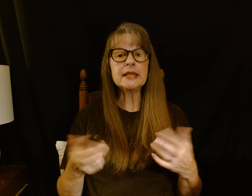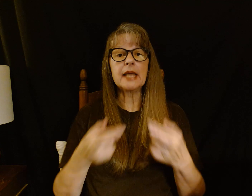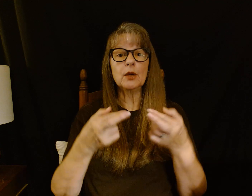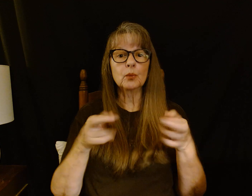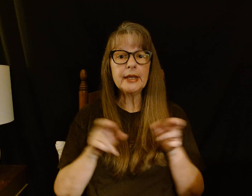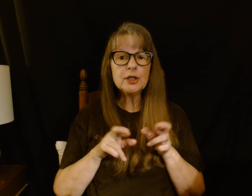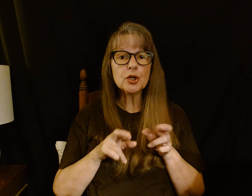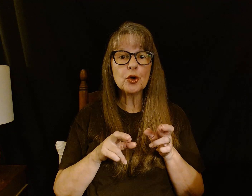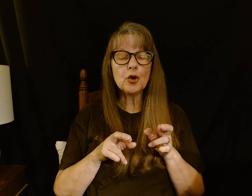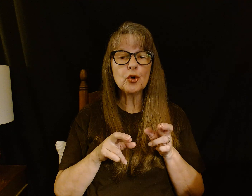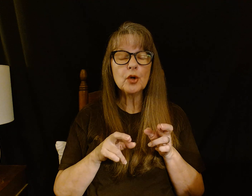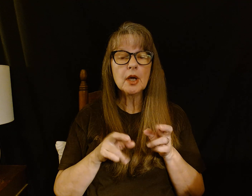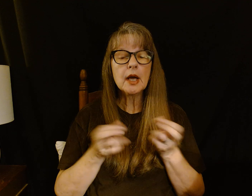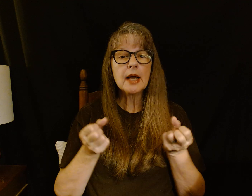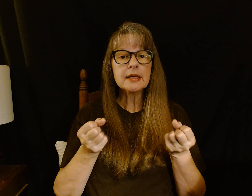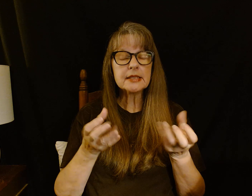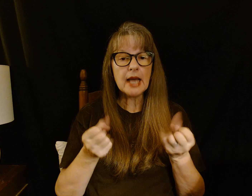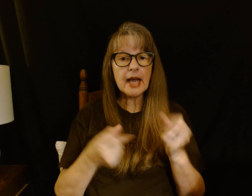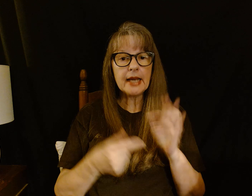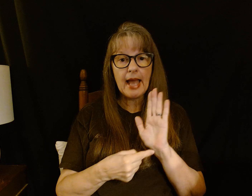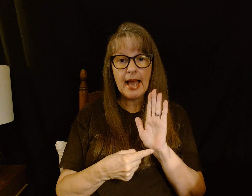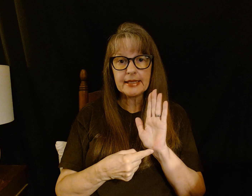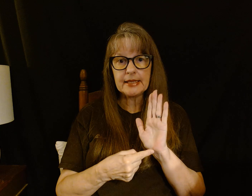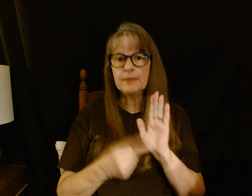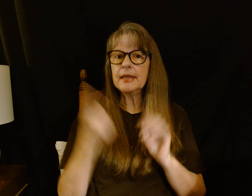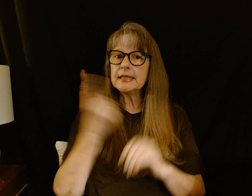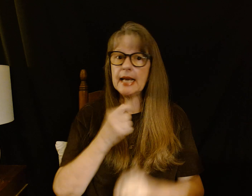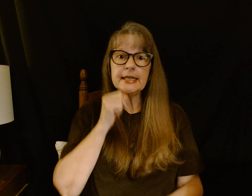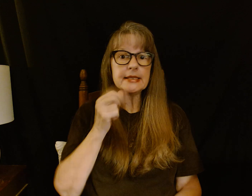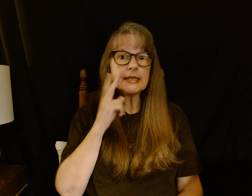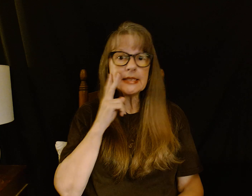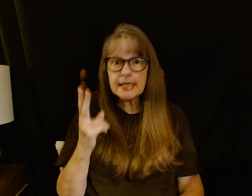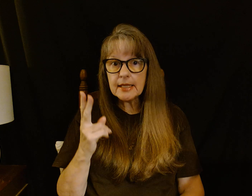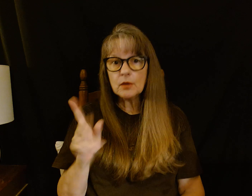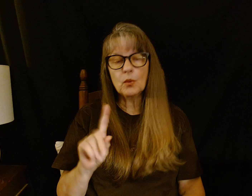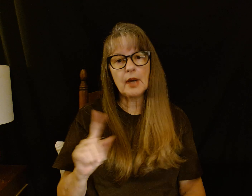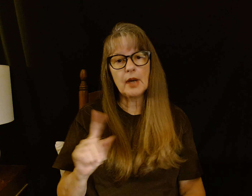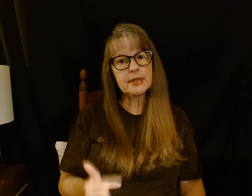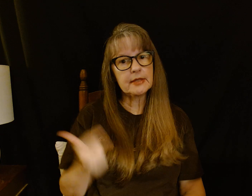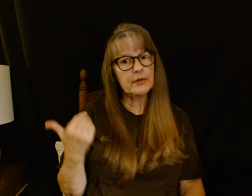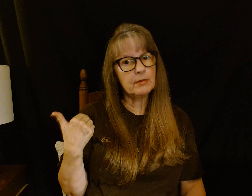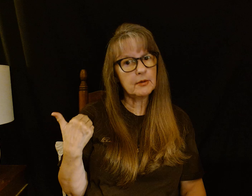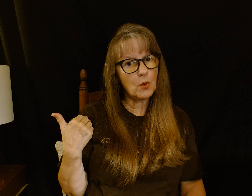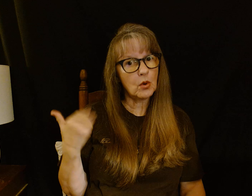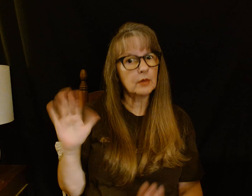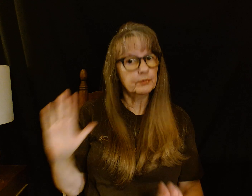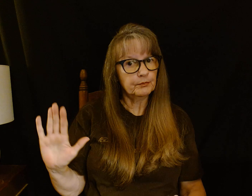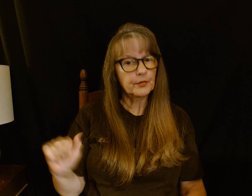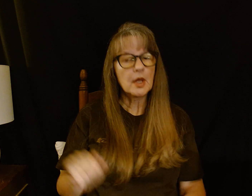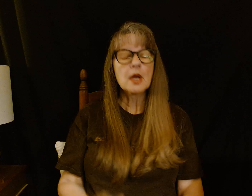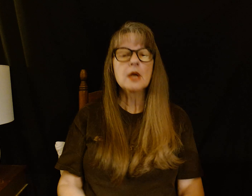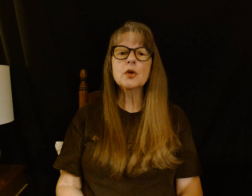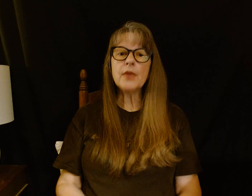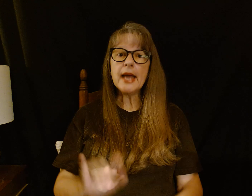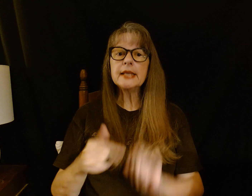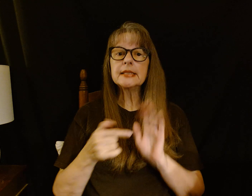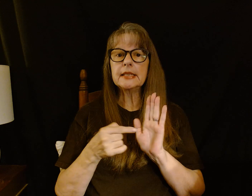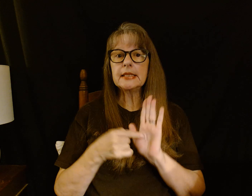a regional sign accent because I didn't see it where I was living before. So that is an